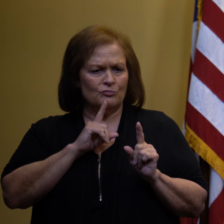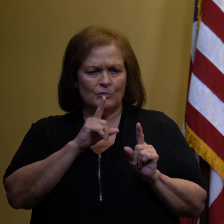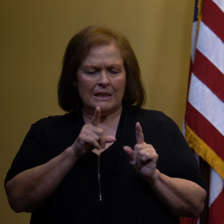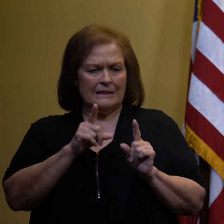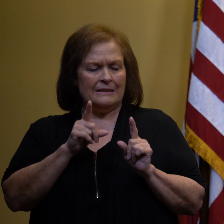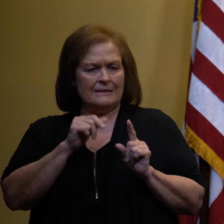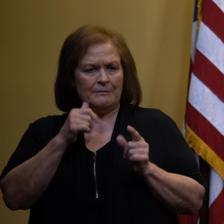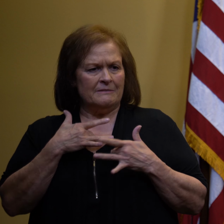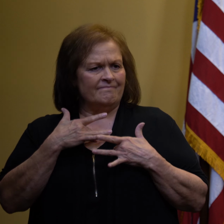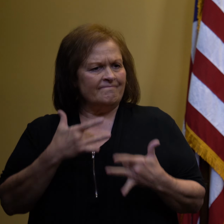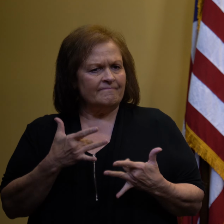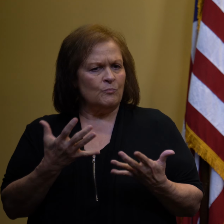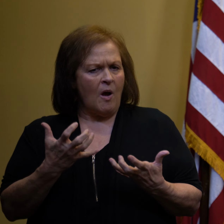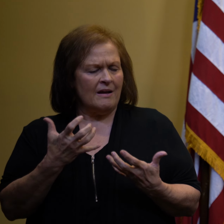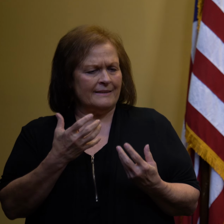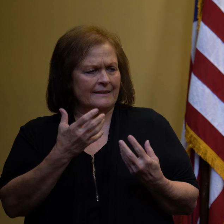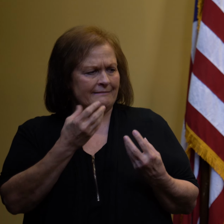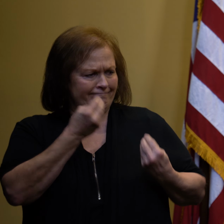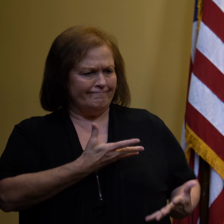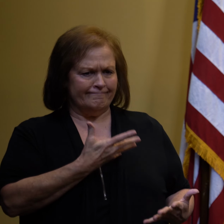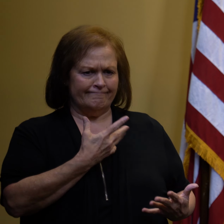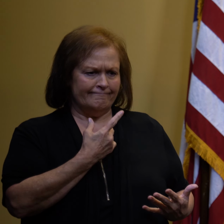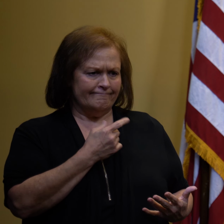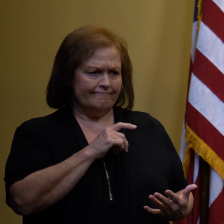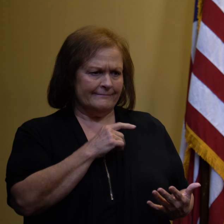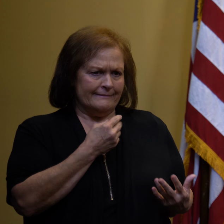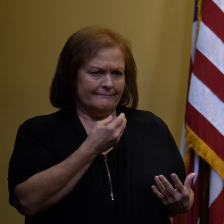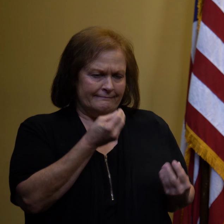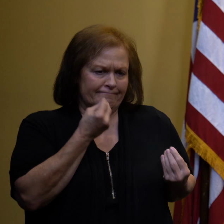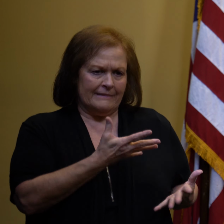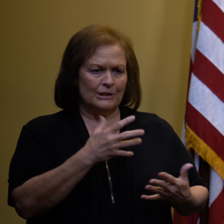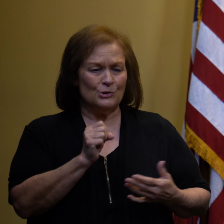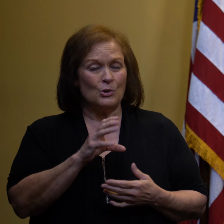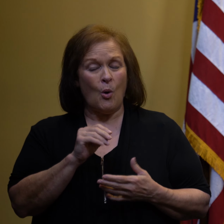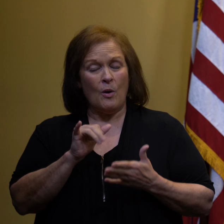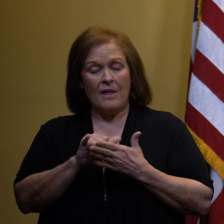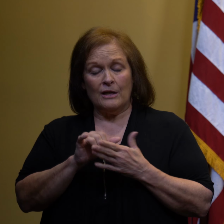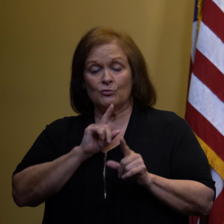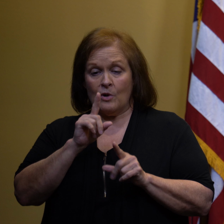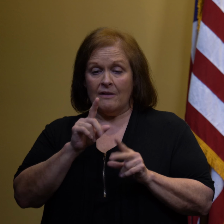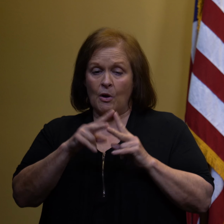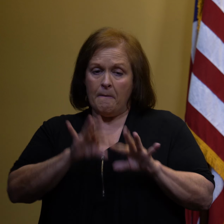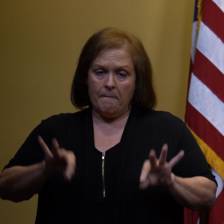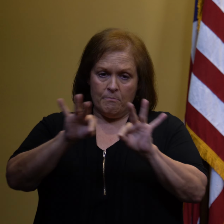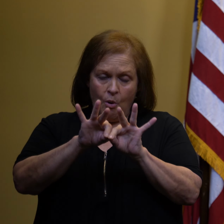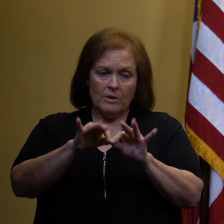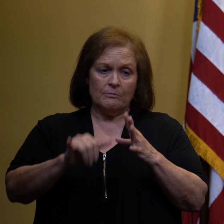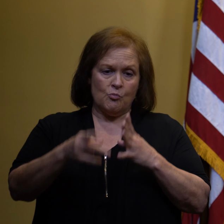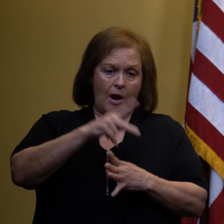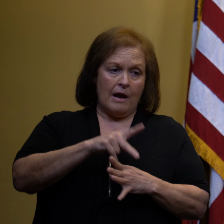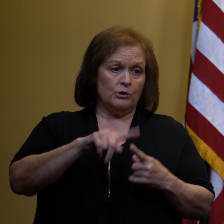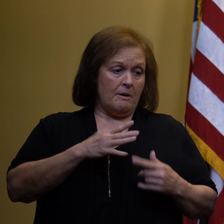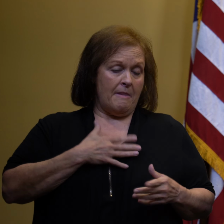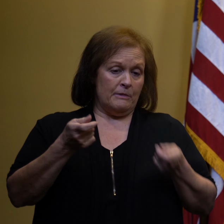prone to come forward. So this will continue to be a priority for me and my administration, as well